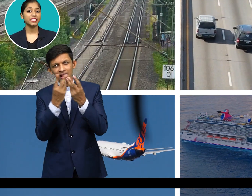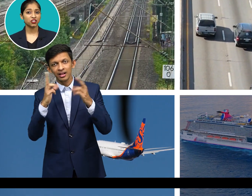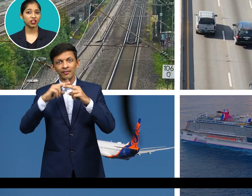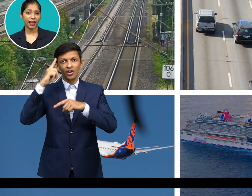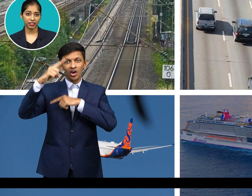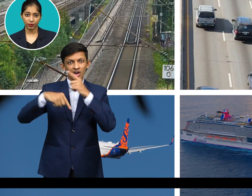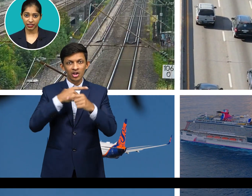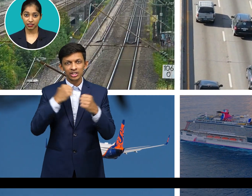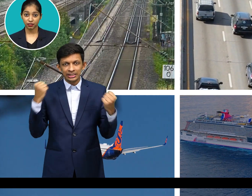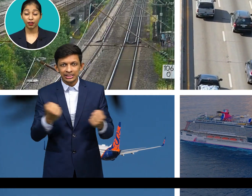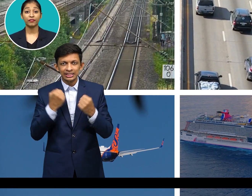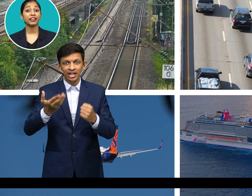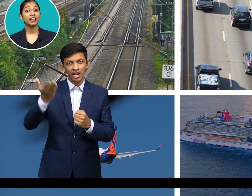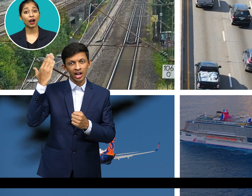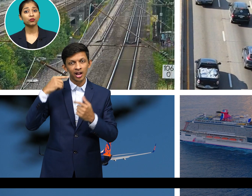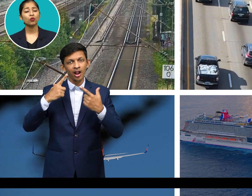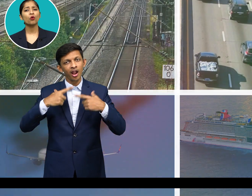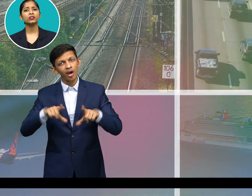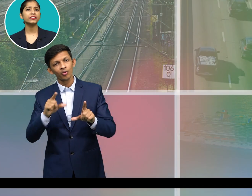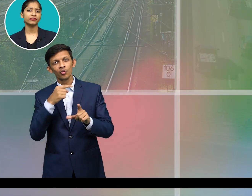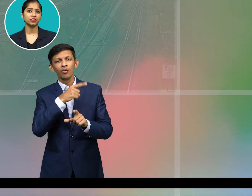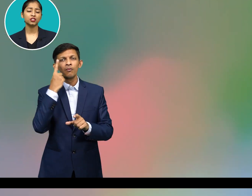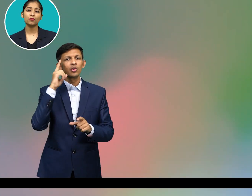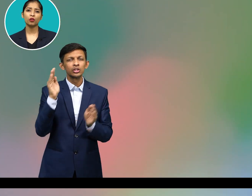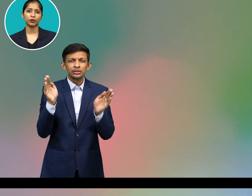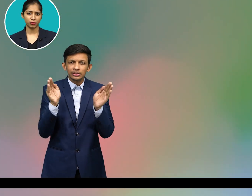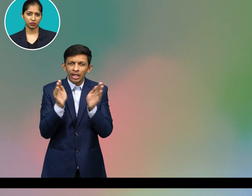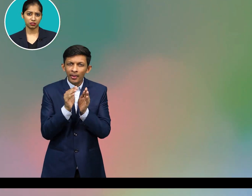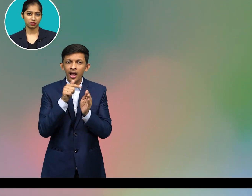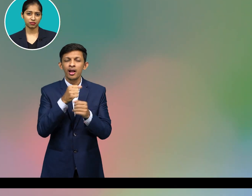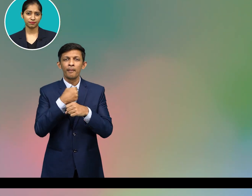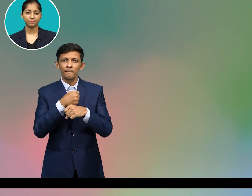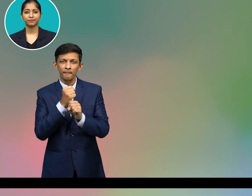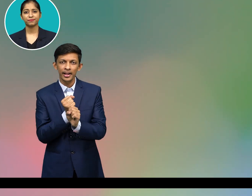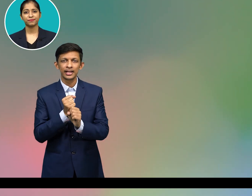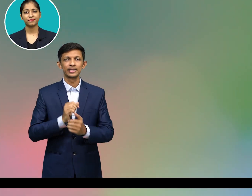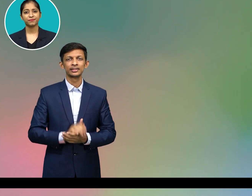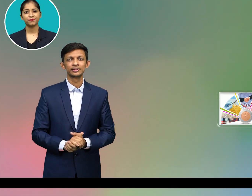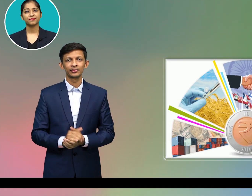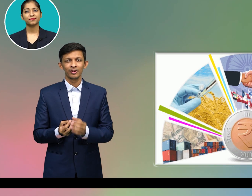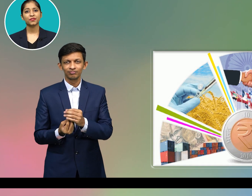Many industrial activities were allowed only for small producers.